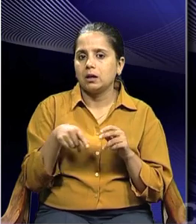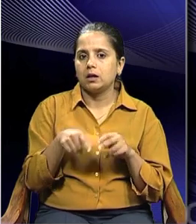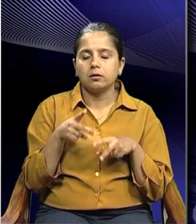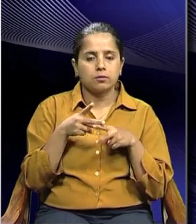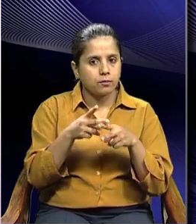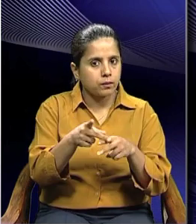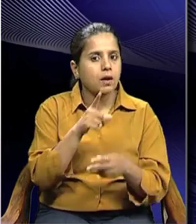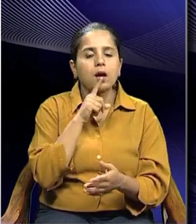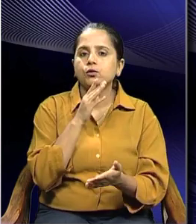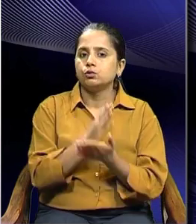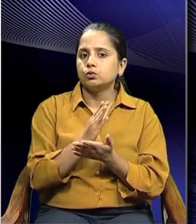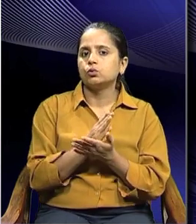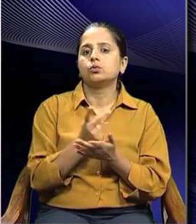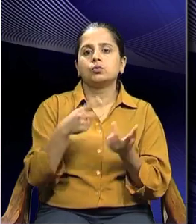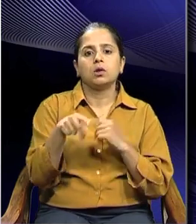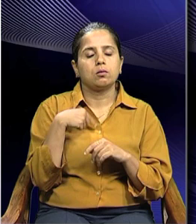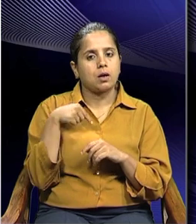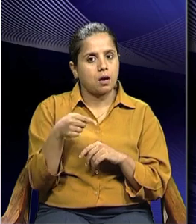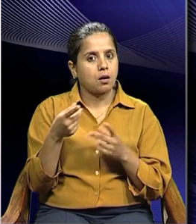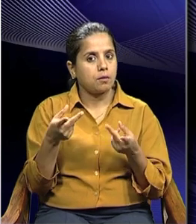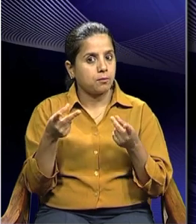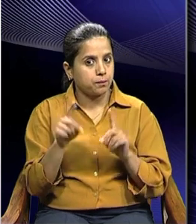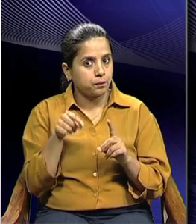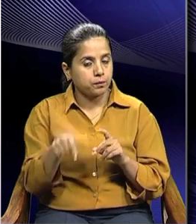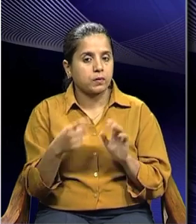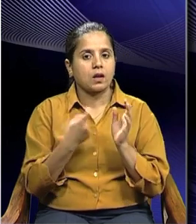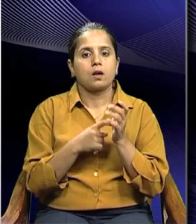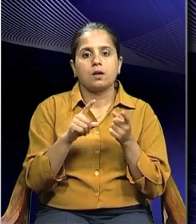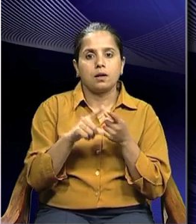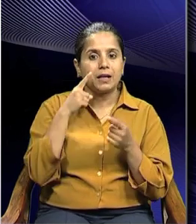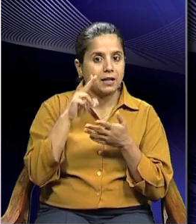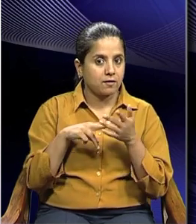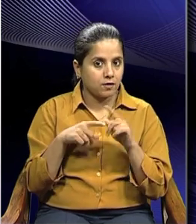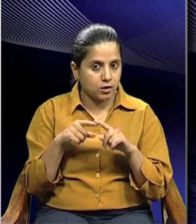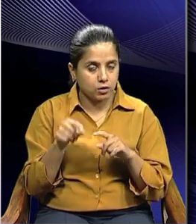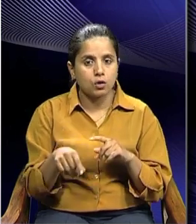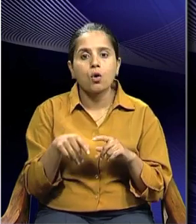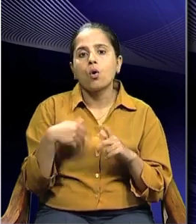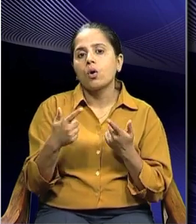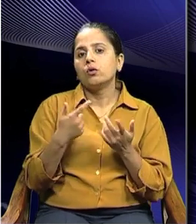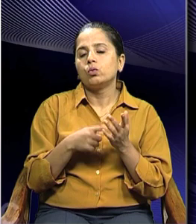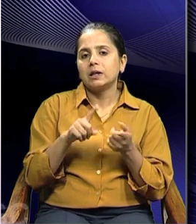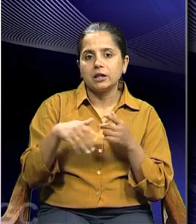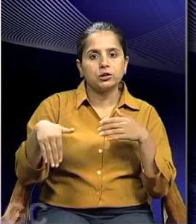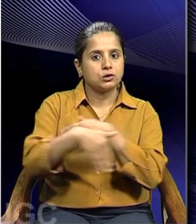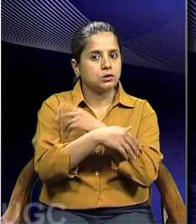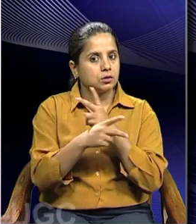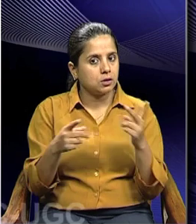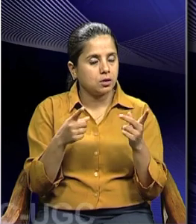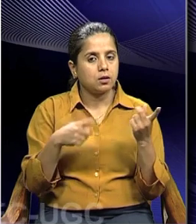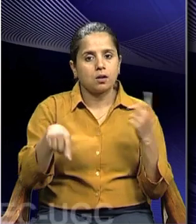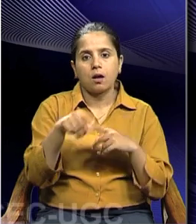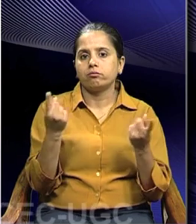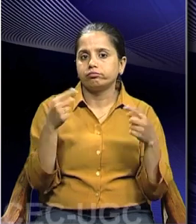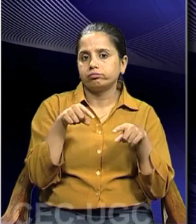to ensure that our reinvention, restructuring and re-engineering is being